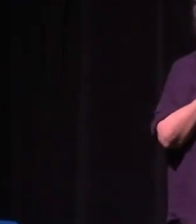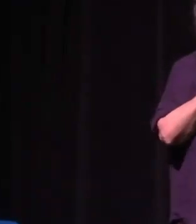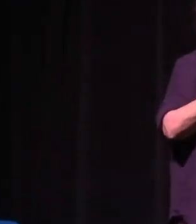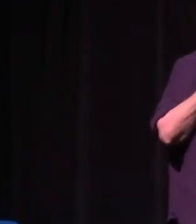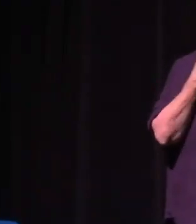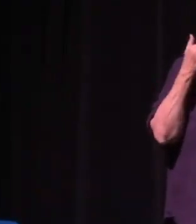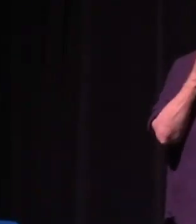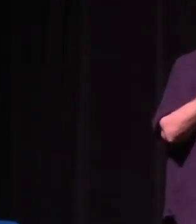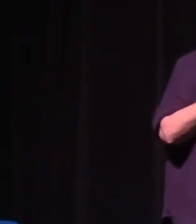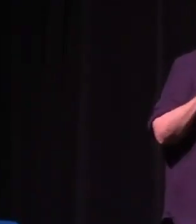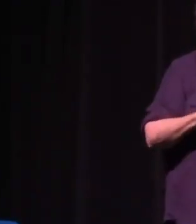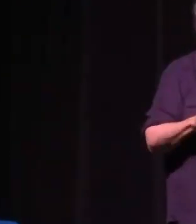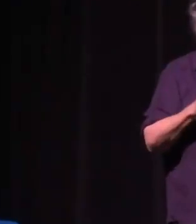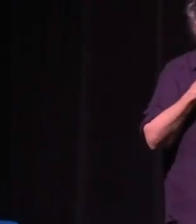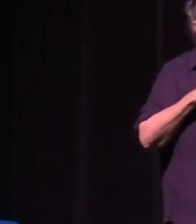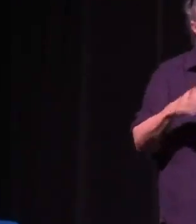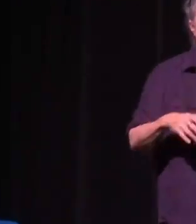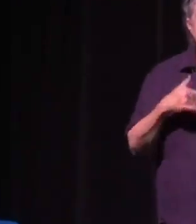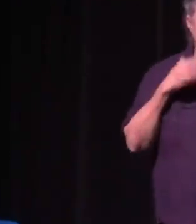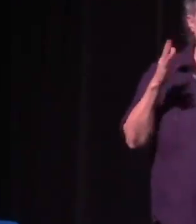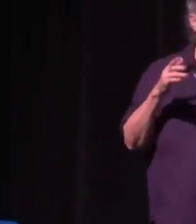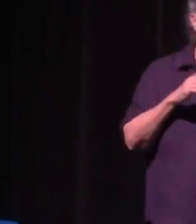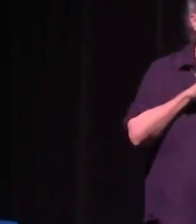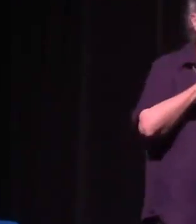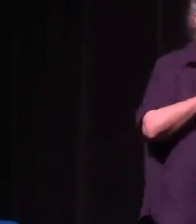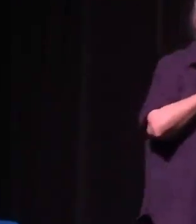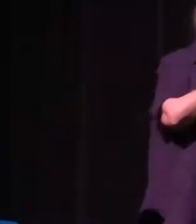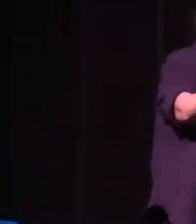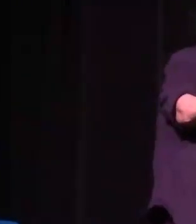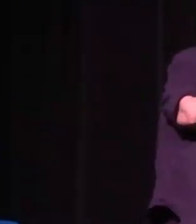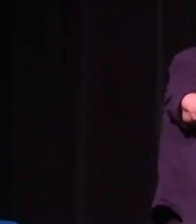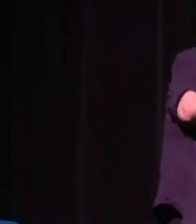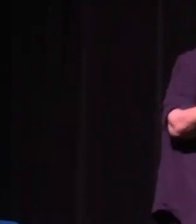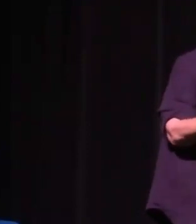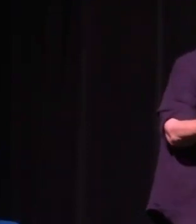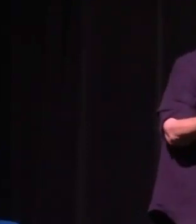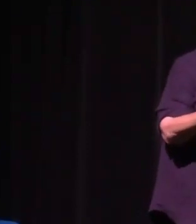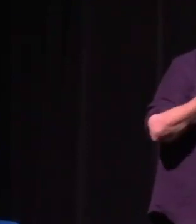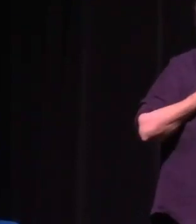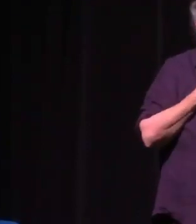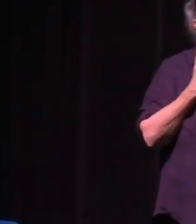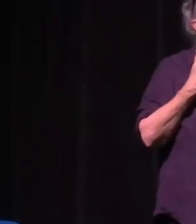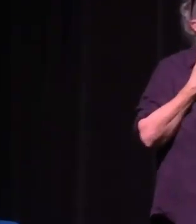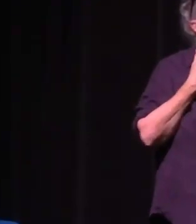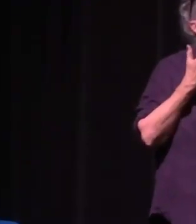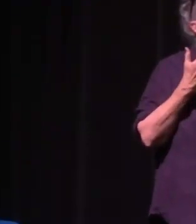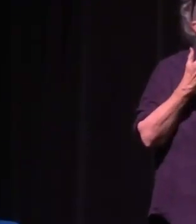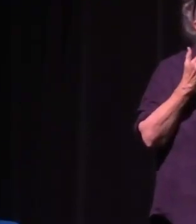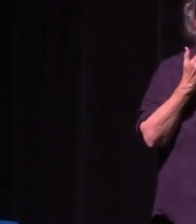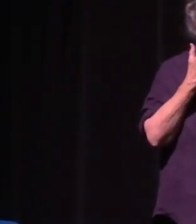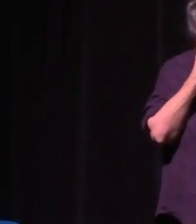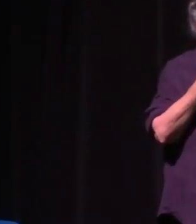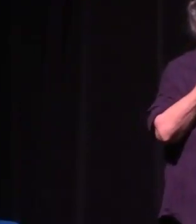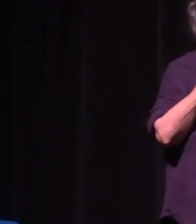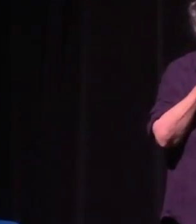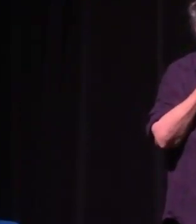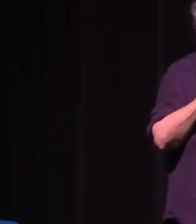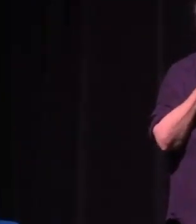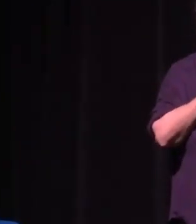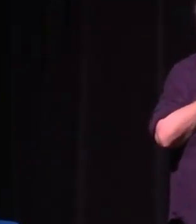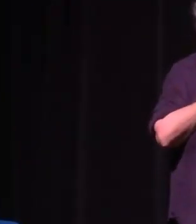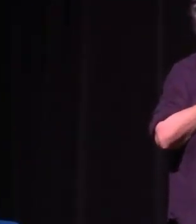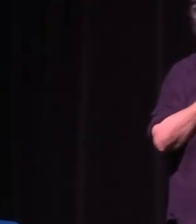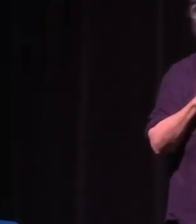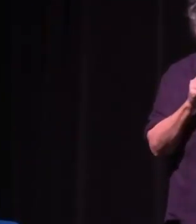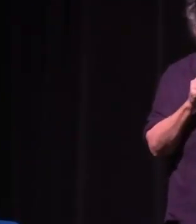as we can of our clients, and we'll be here as long as we're needed. We have had a lot of questions just about